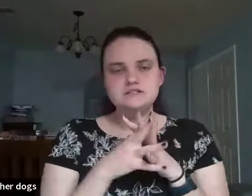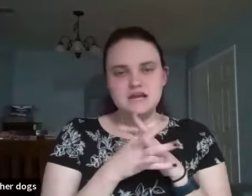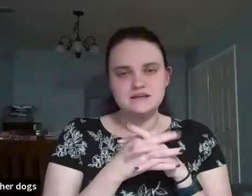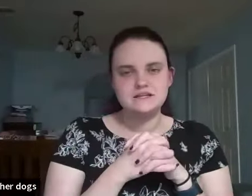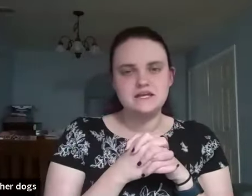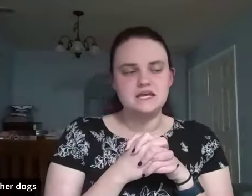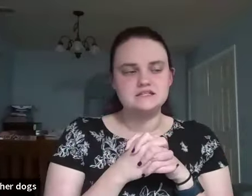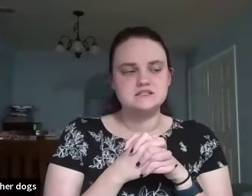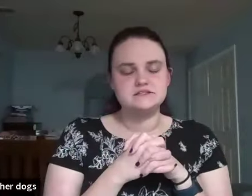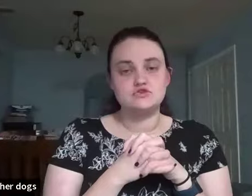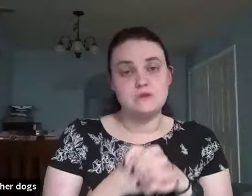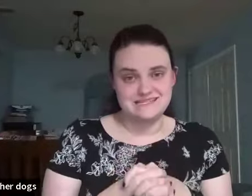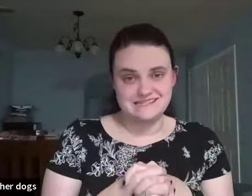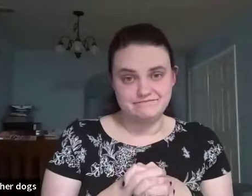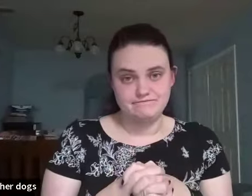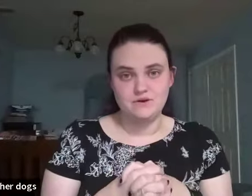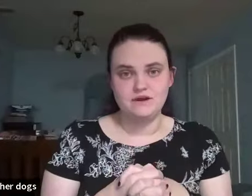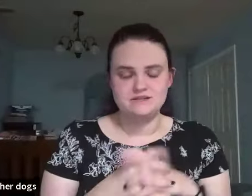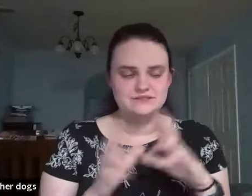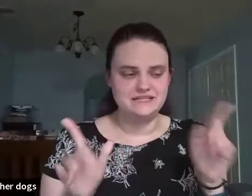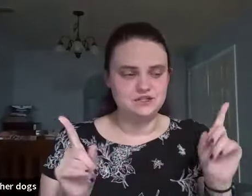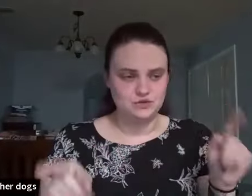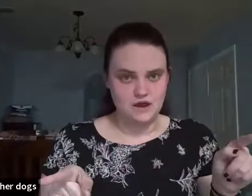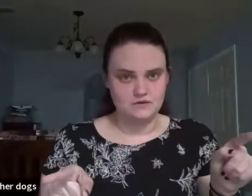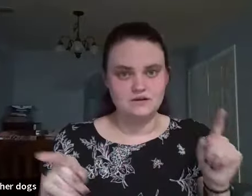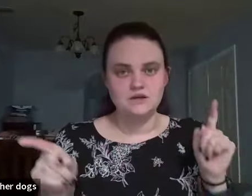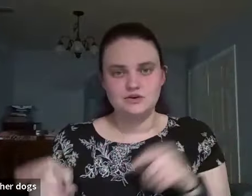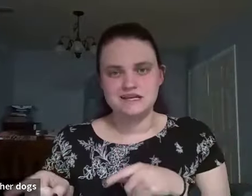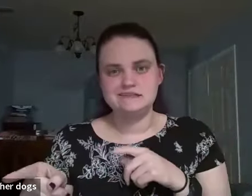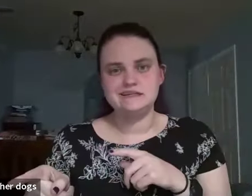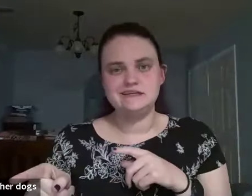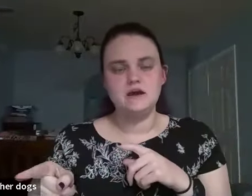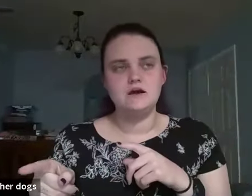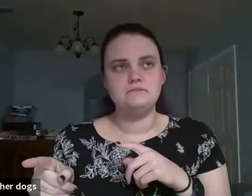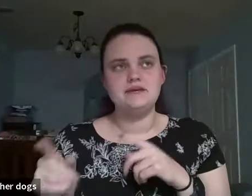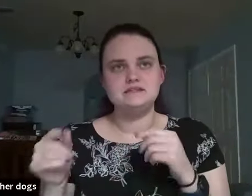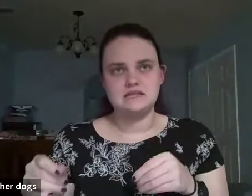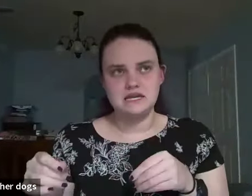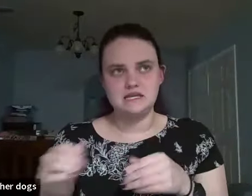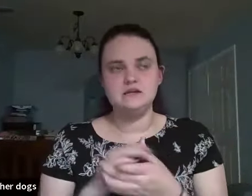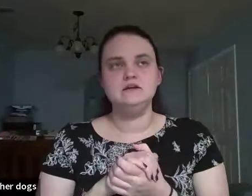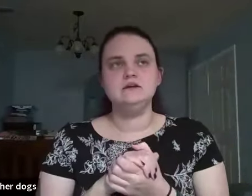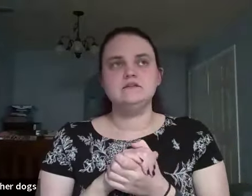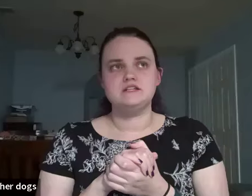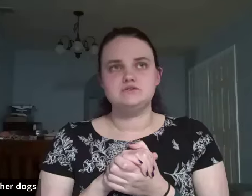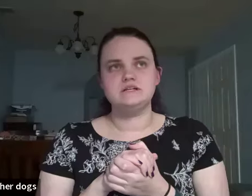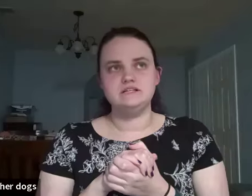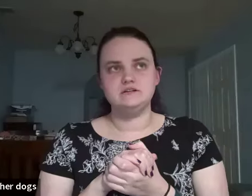do technically it's crazy. All right, because we didn't do that one. Crazy, insane, that sort of